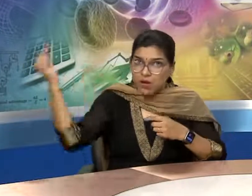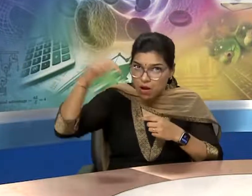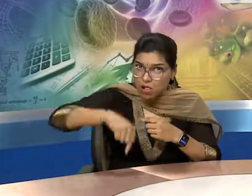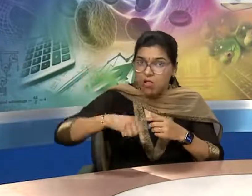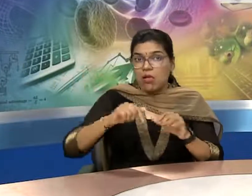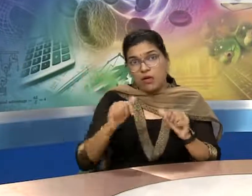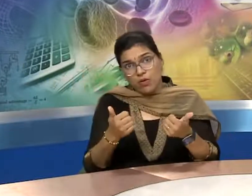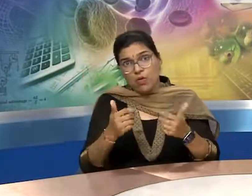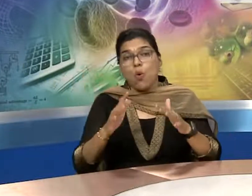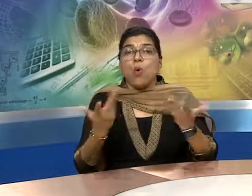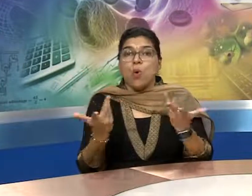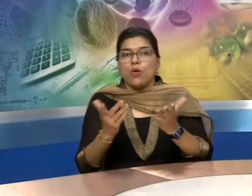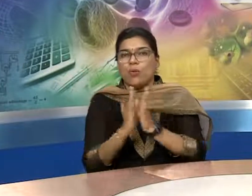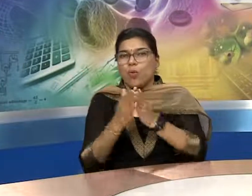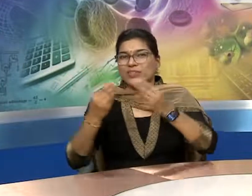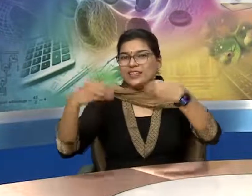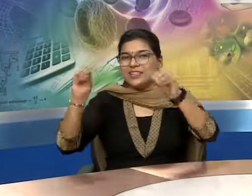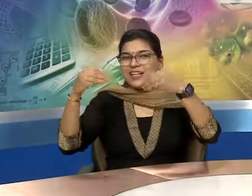book exhibitions,